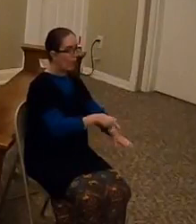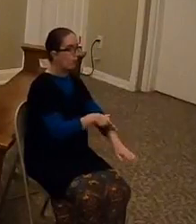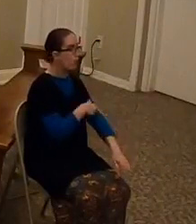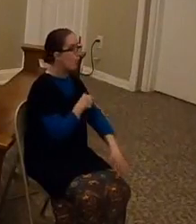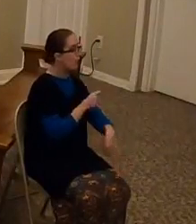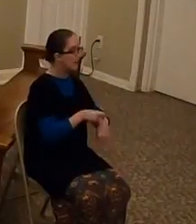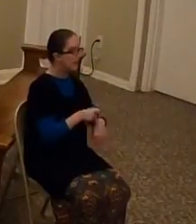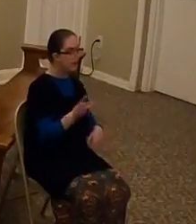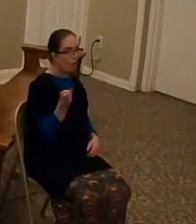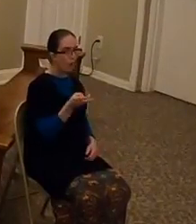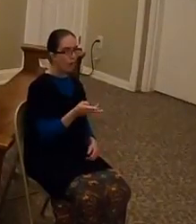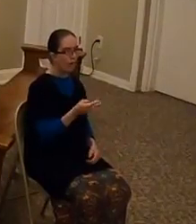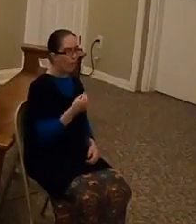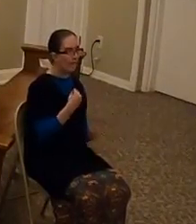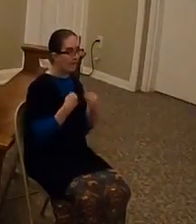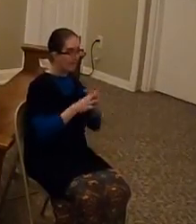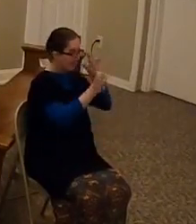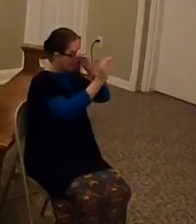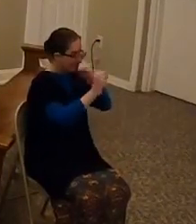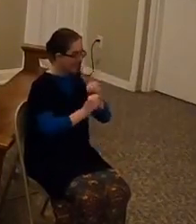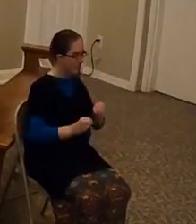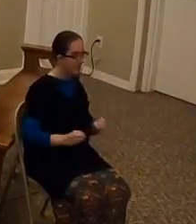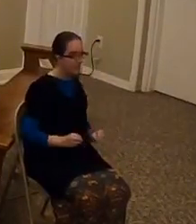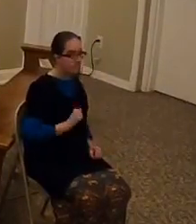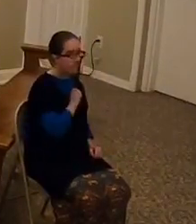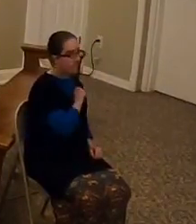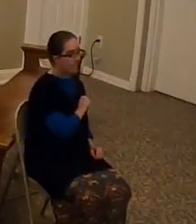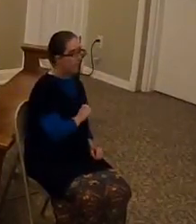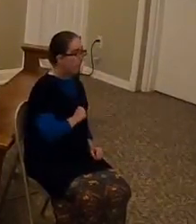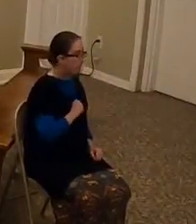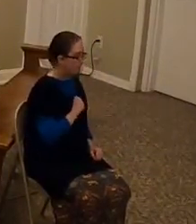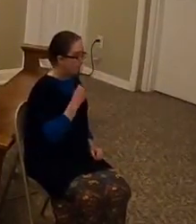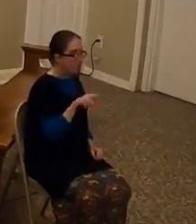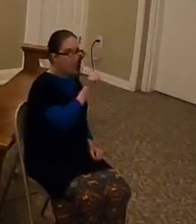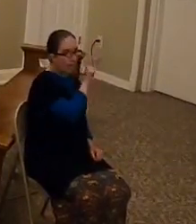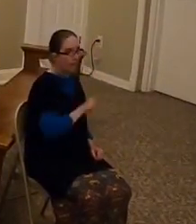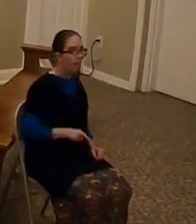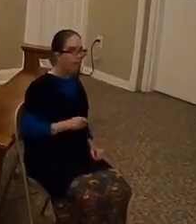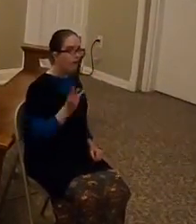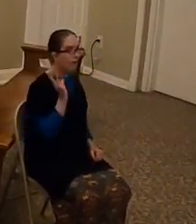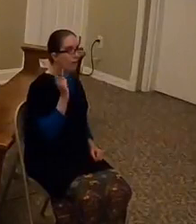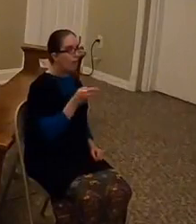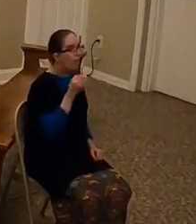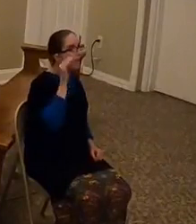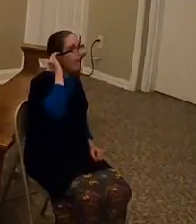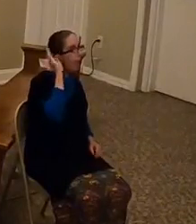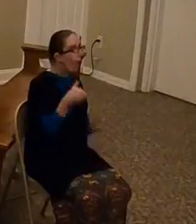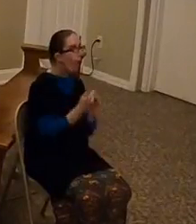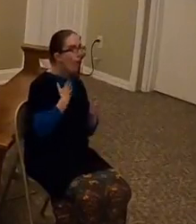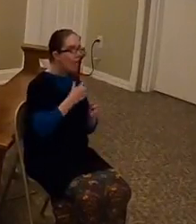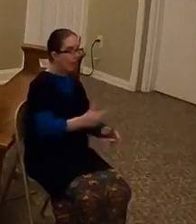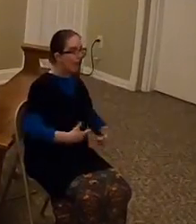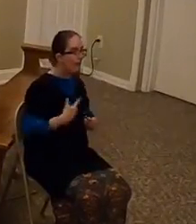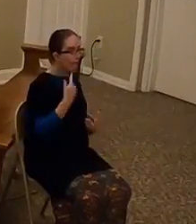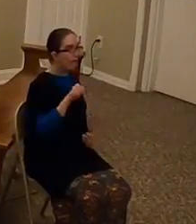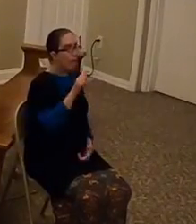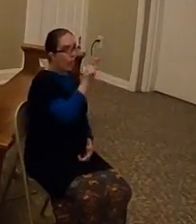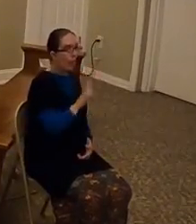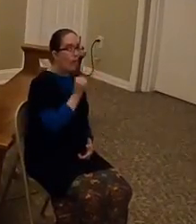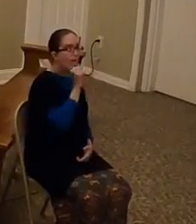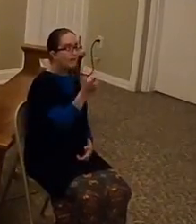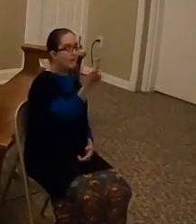So we get this lackadaisical attitude that the Lord, we hear that. I've heard it all my life. The Lord's coming